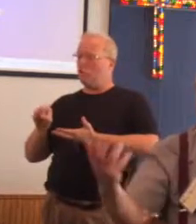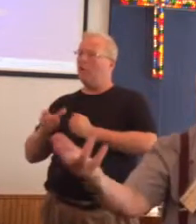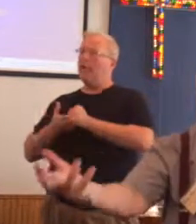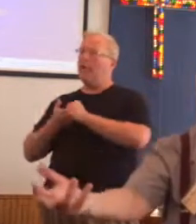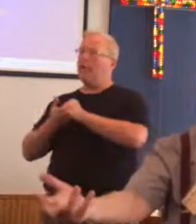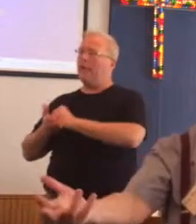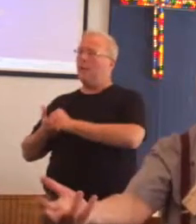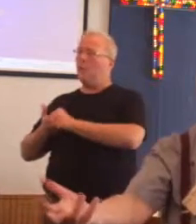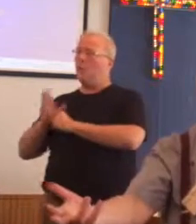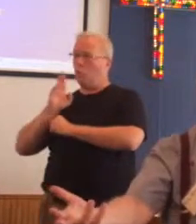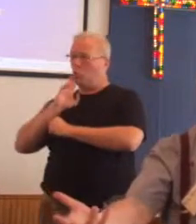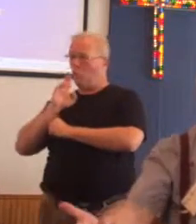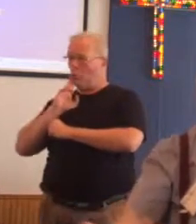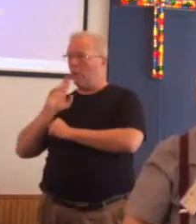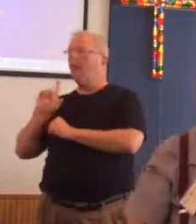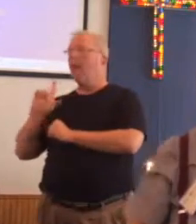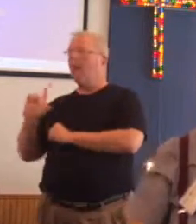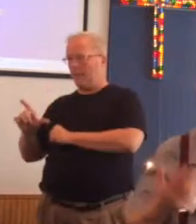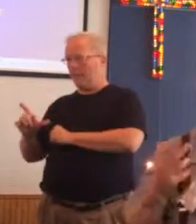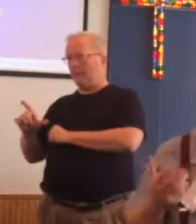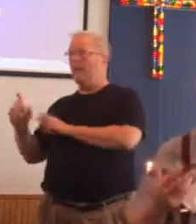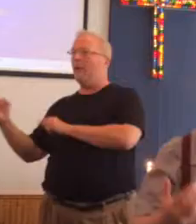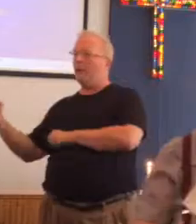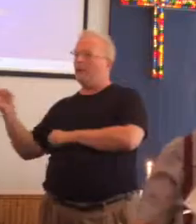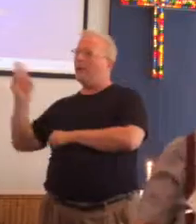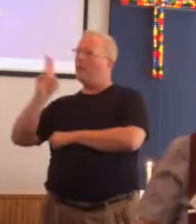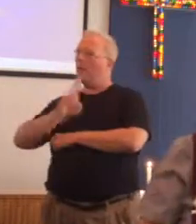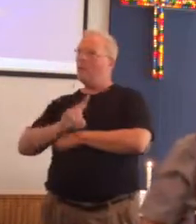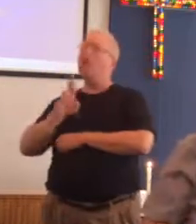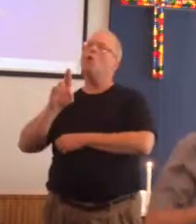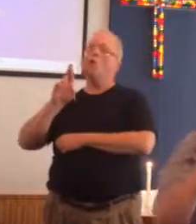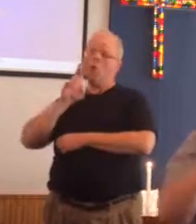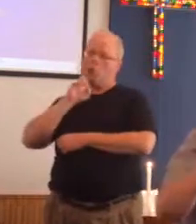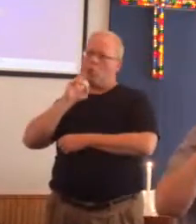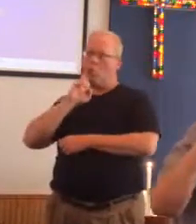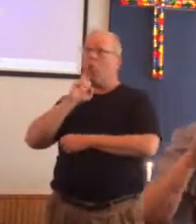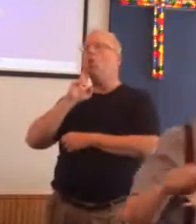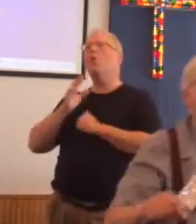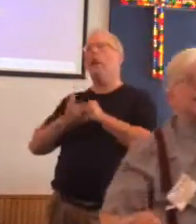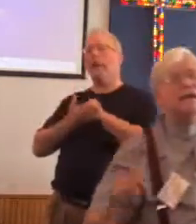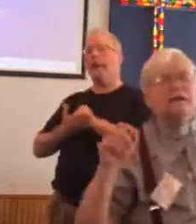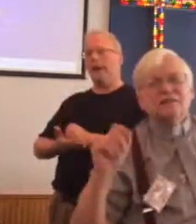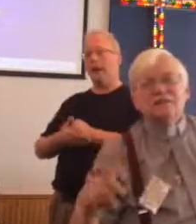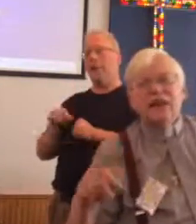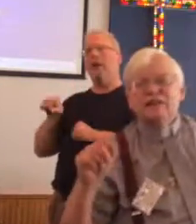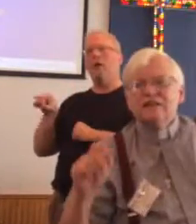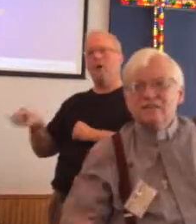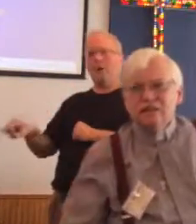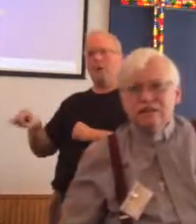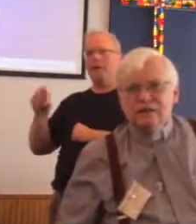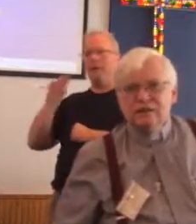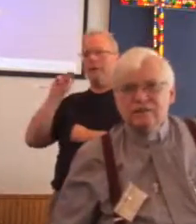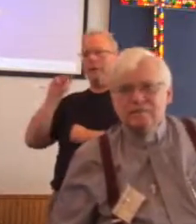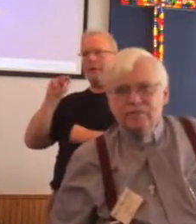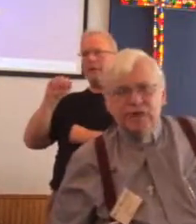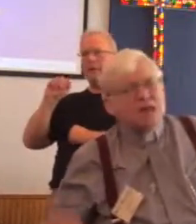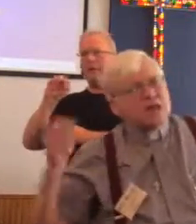just reaching out. Just reaching out. Even when it's not